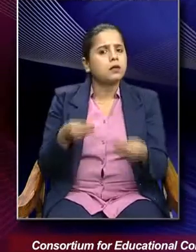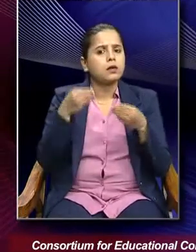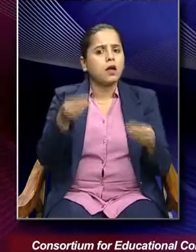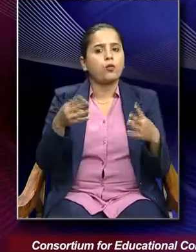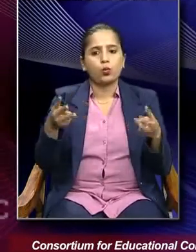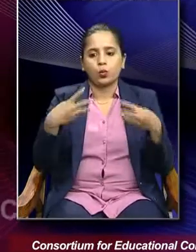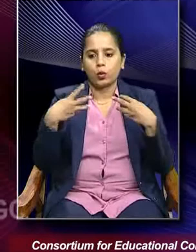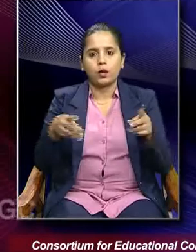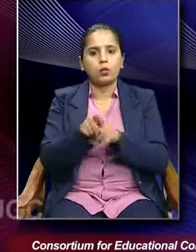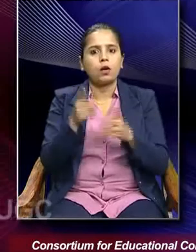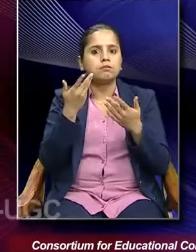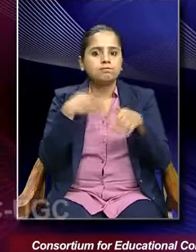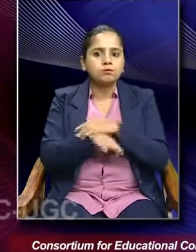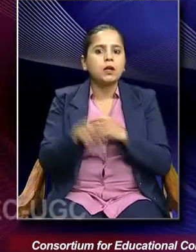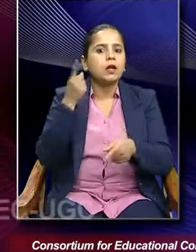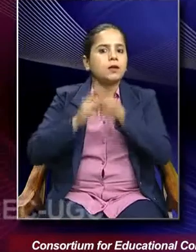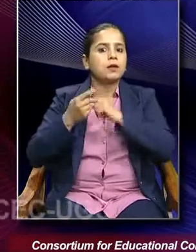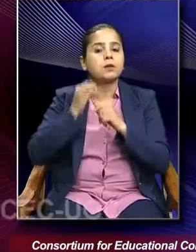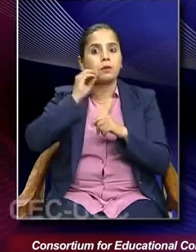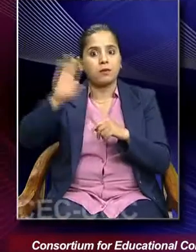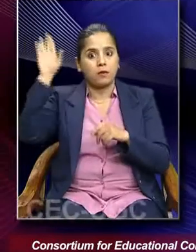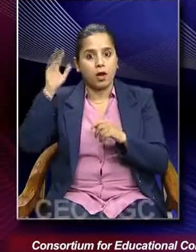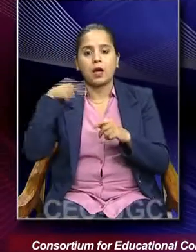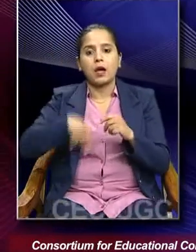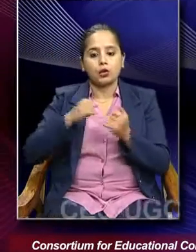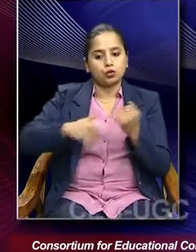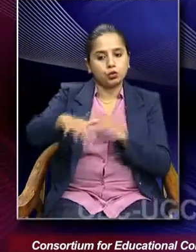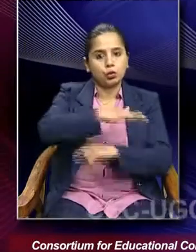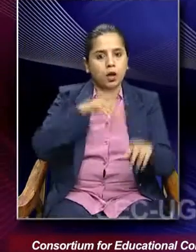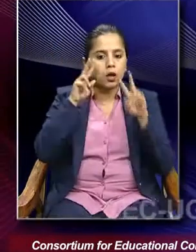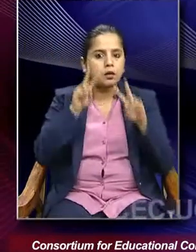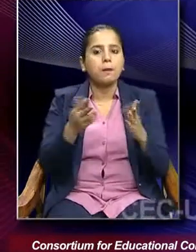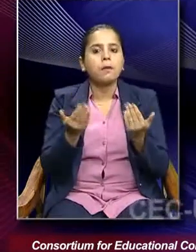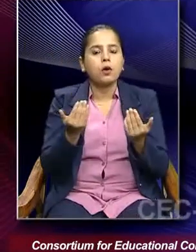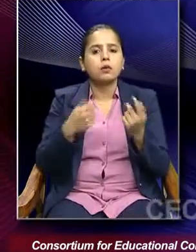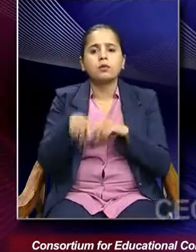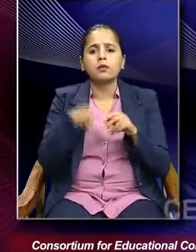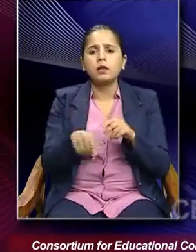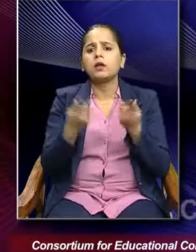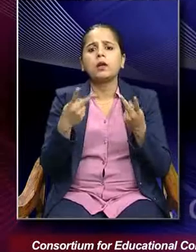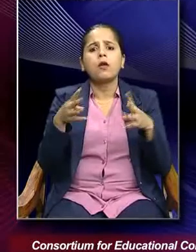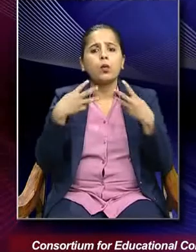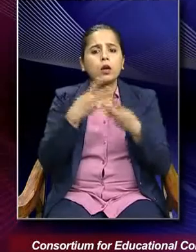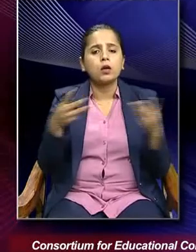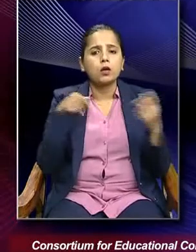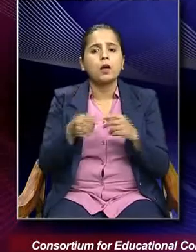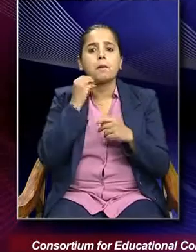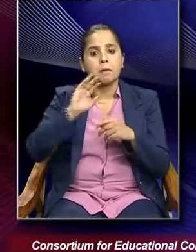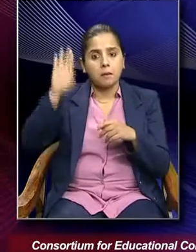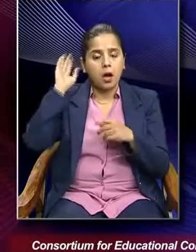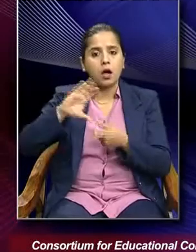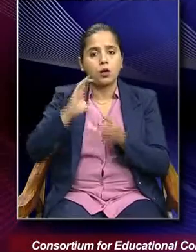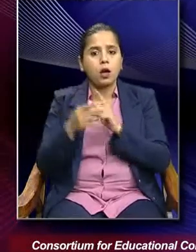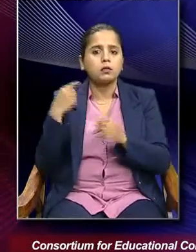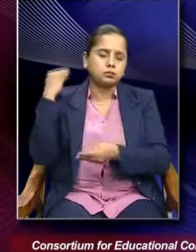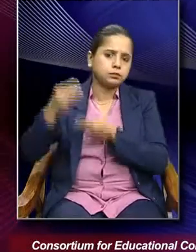window into history and society, as well as a window into past cultural traditions